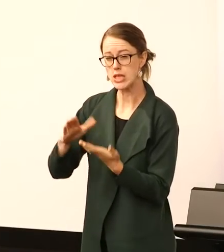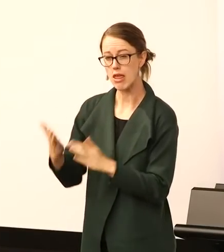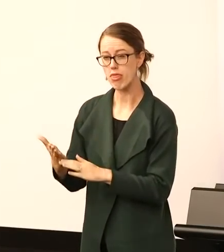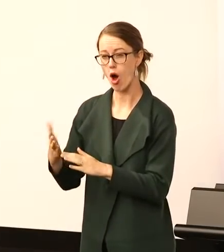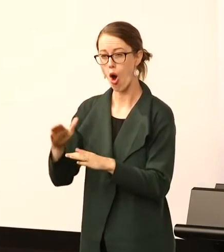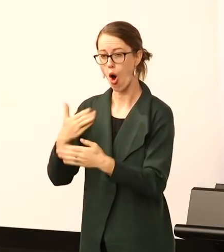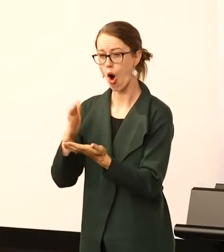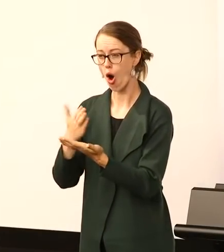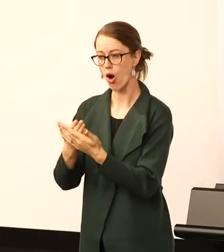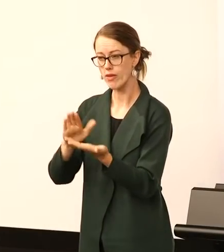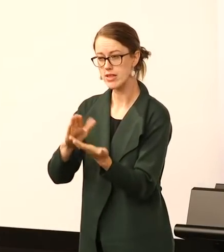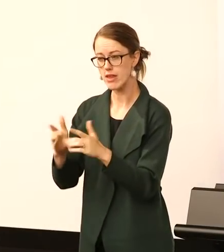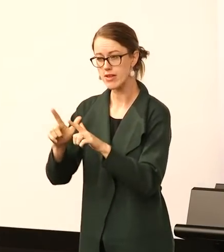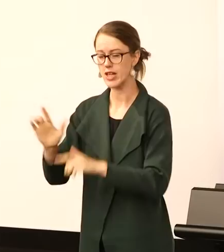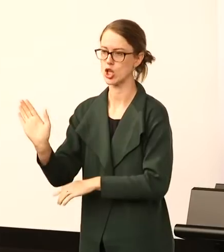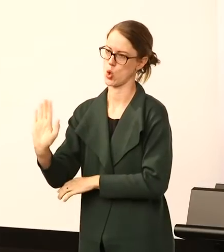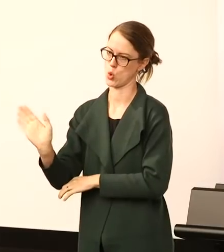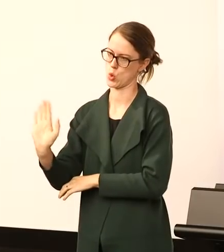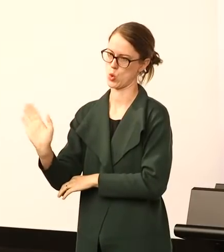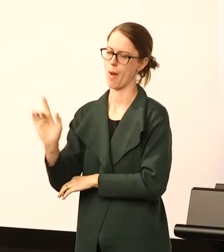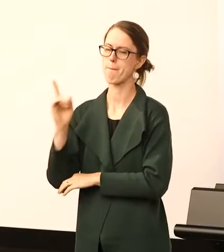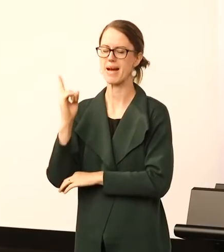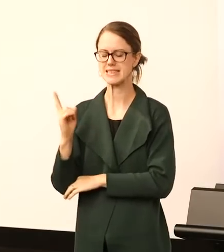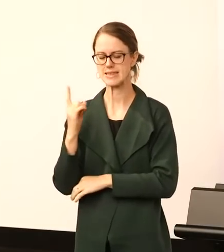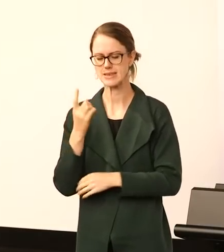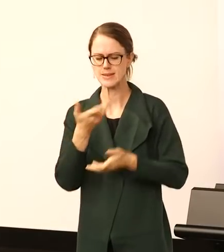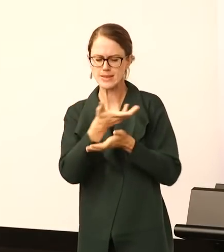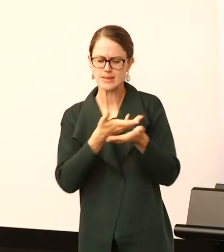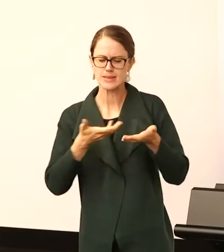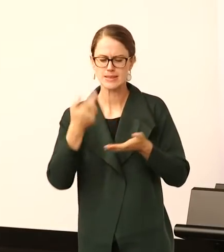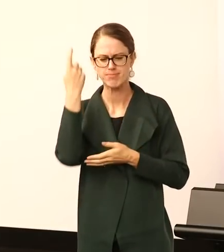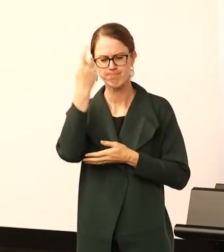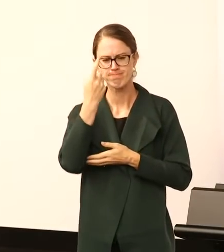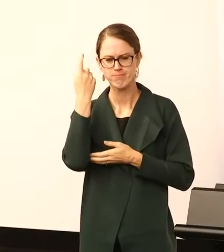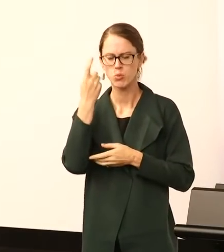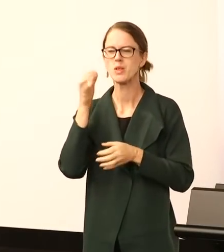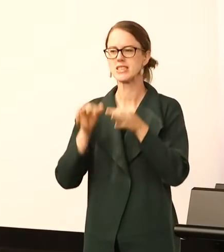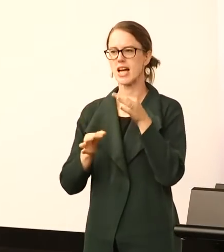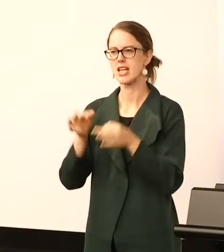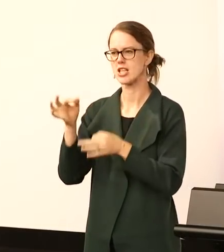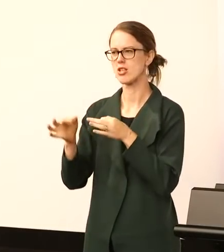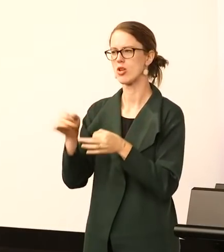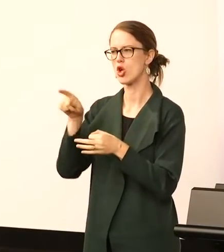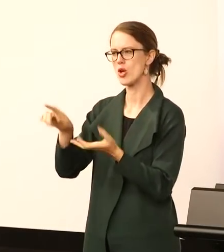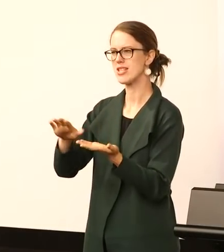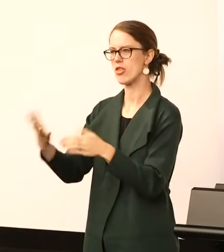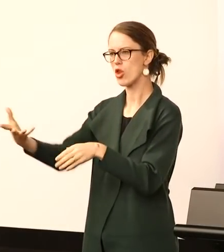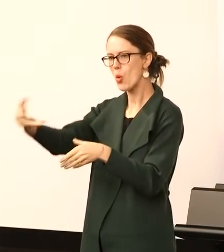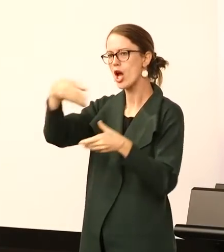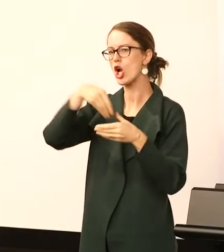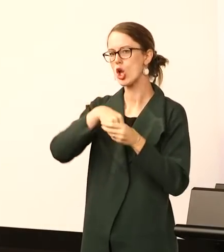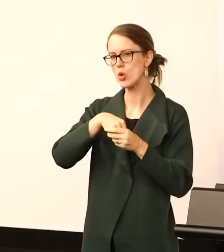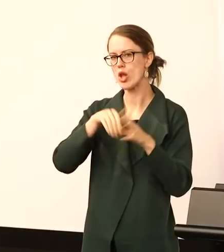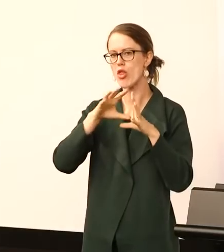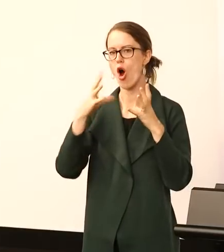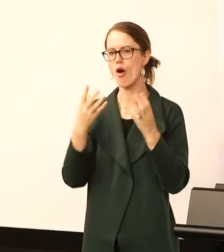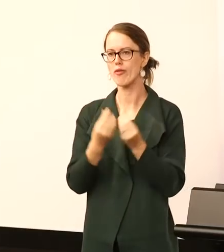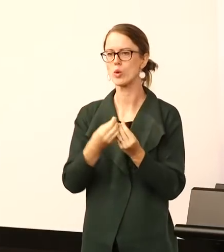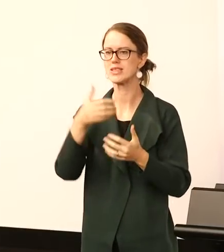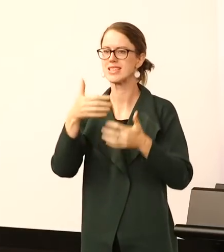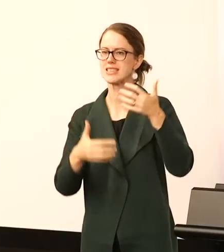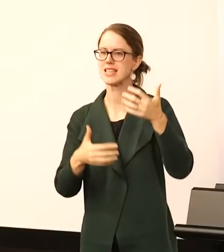her death certificate. However, after consideration, we have decided to include Aileen's death in our overall tally